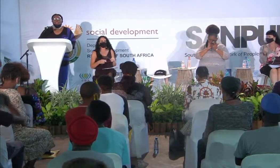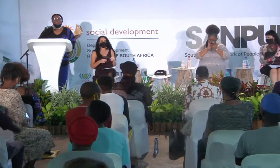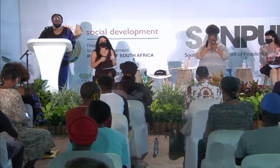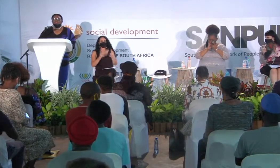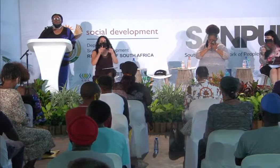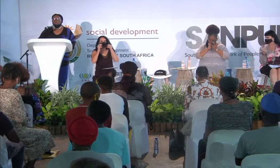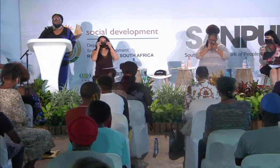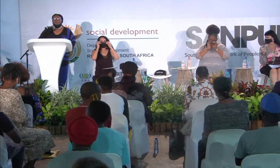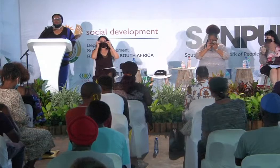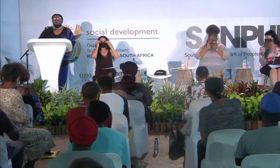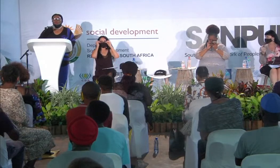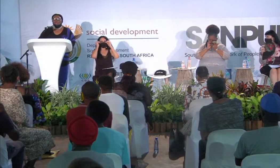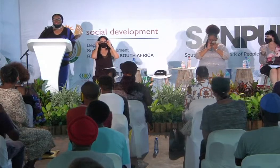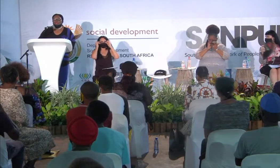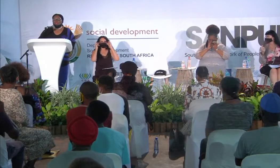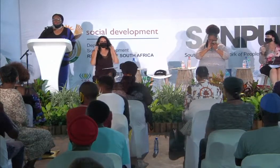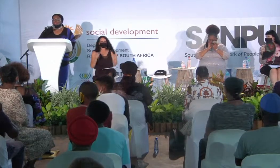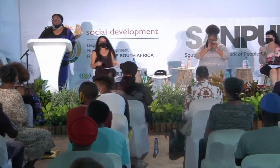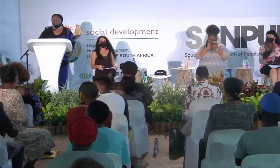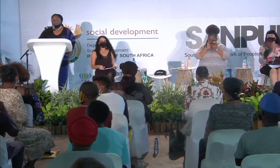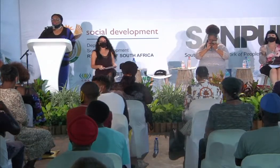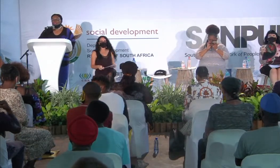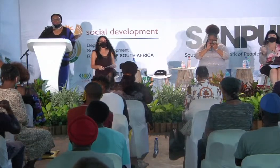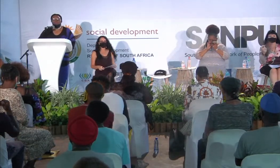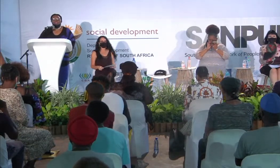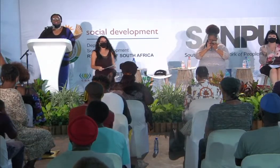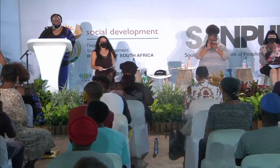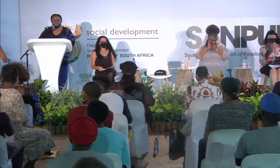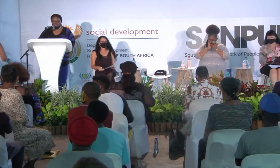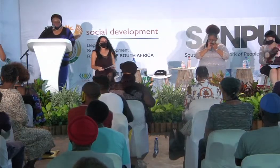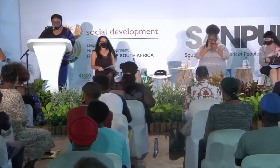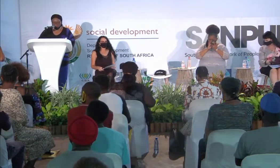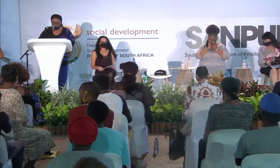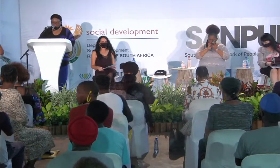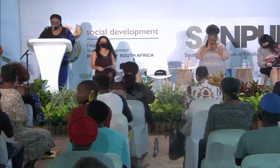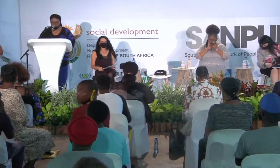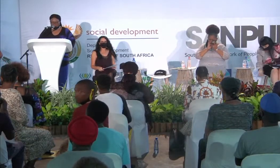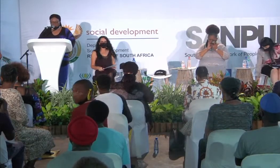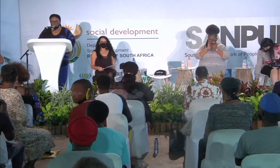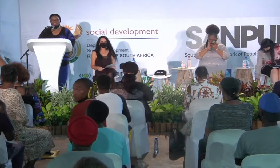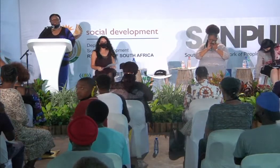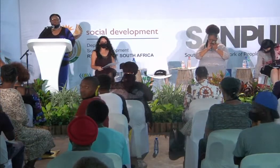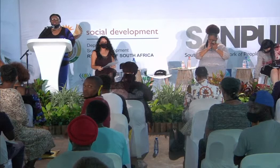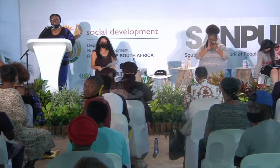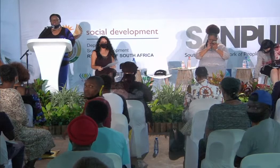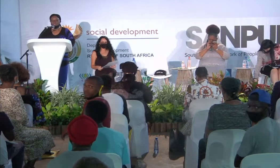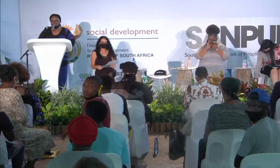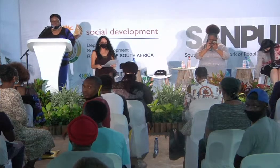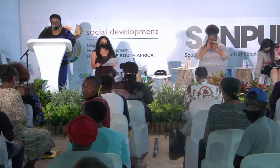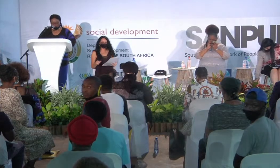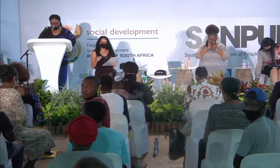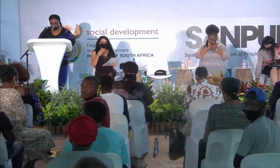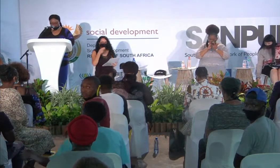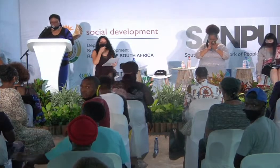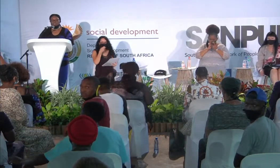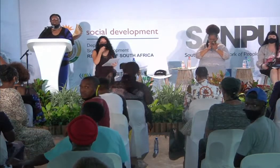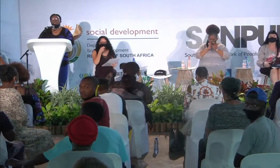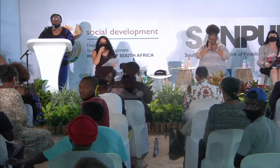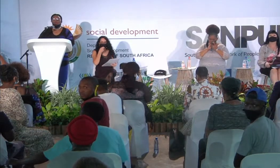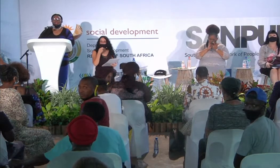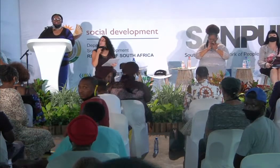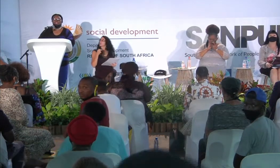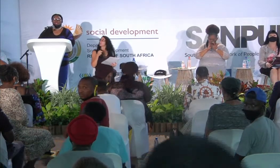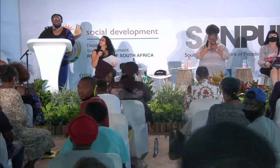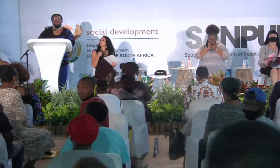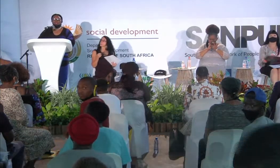I would like to request our choir there at the back to lead us as we sing